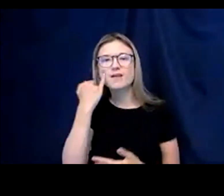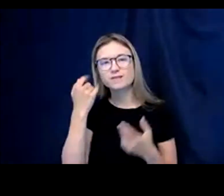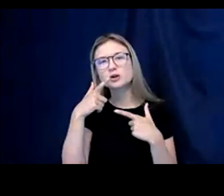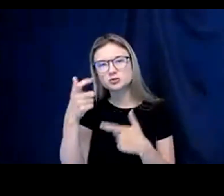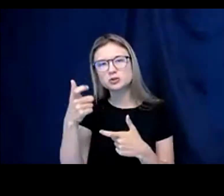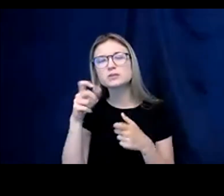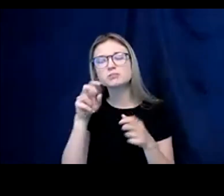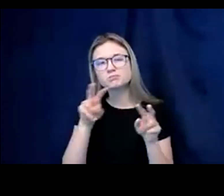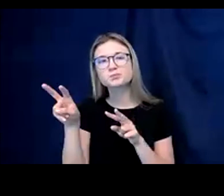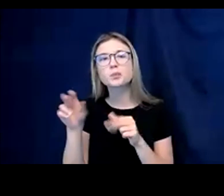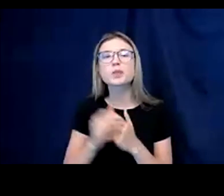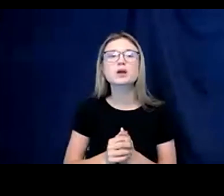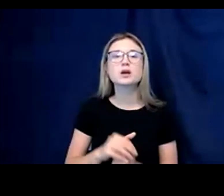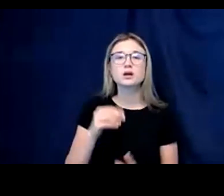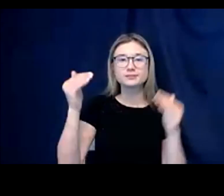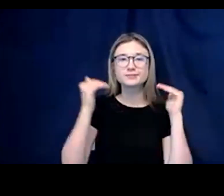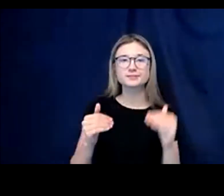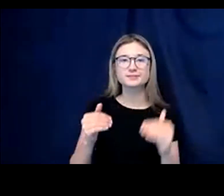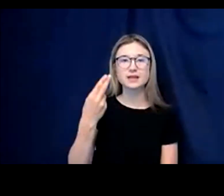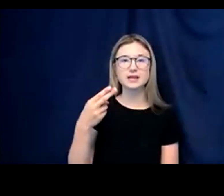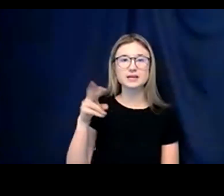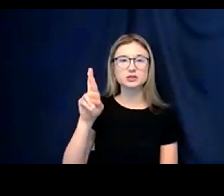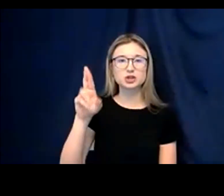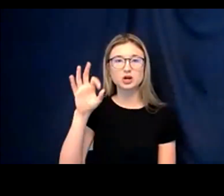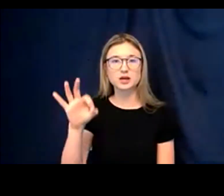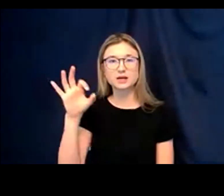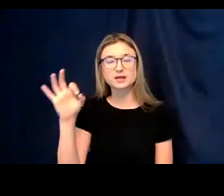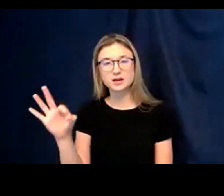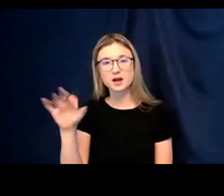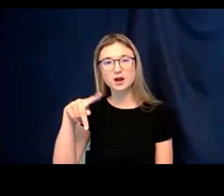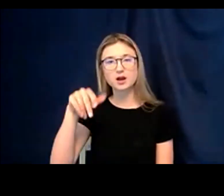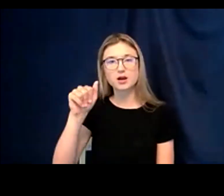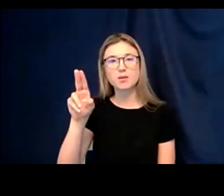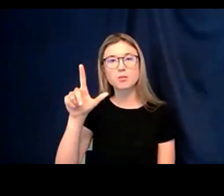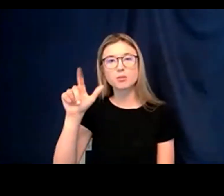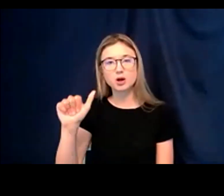HR 99 by Representative Paula Davis. This is